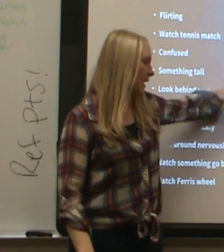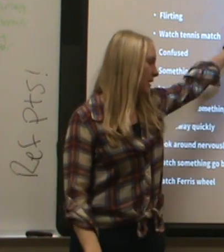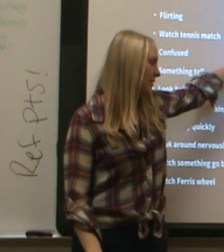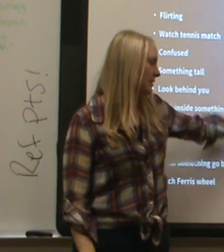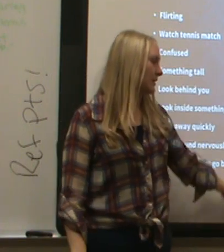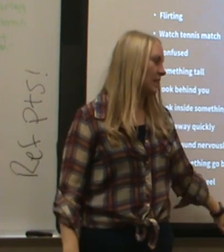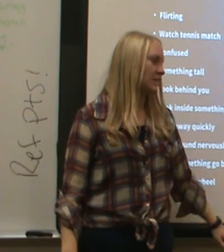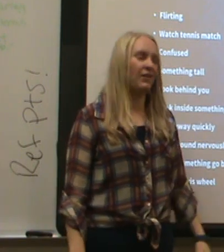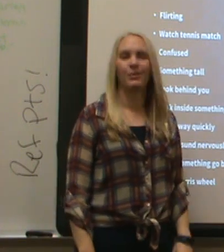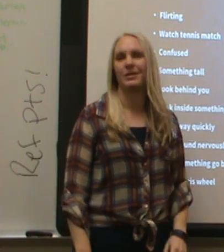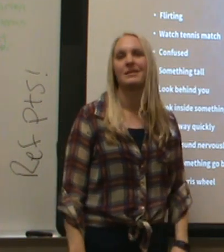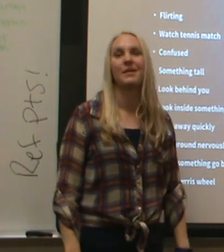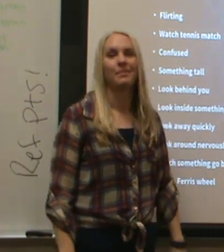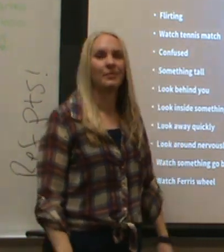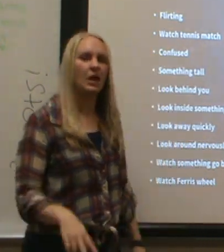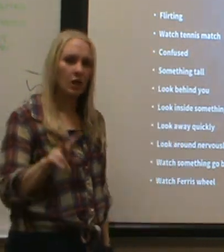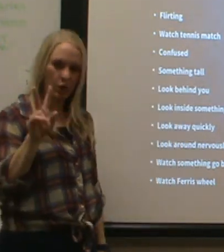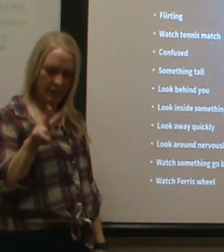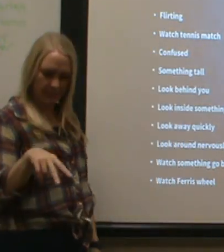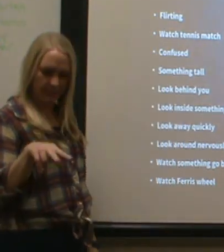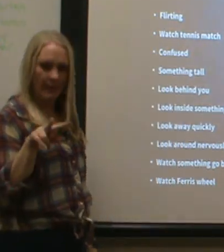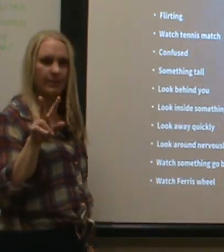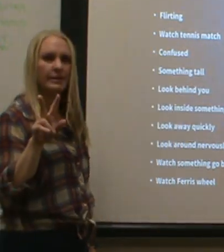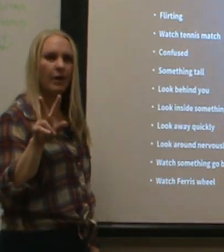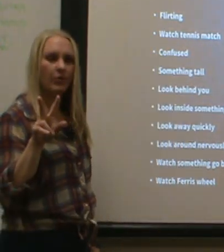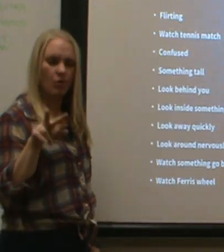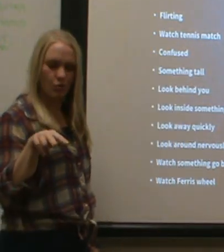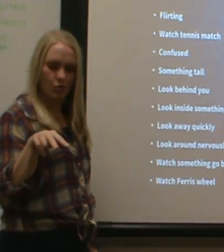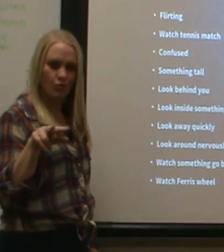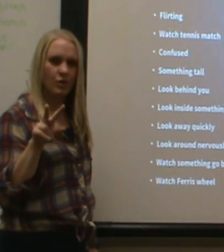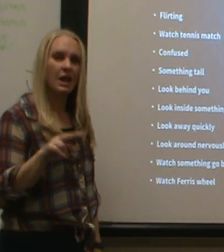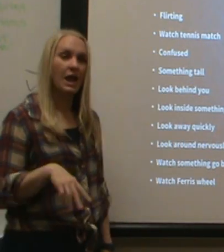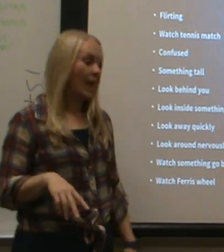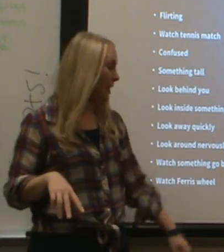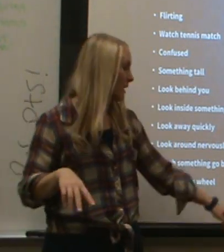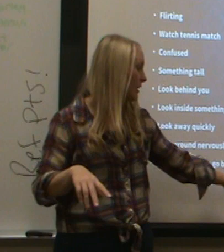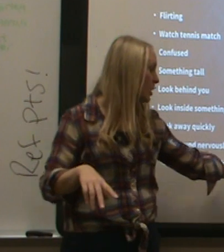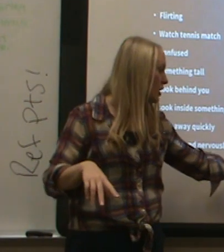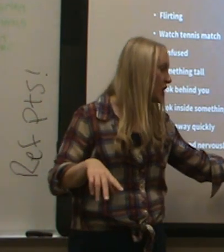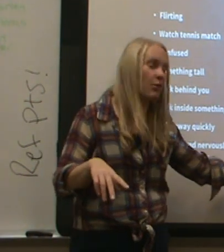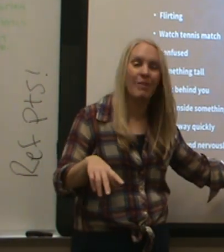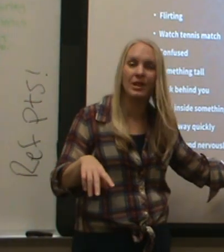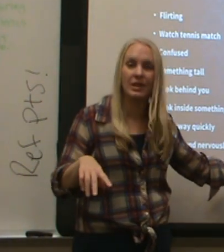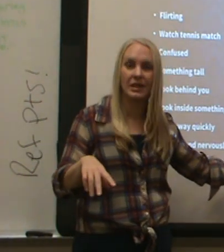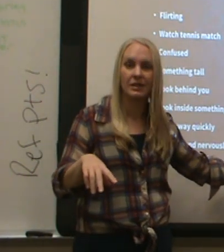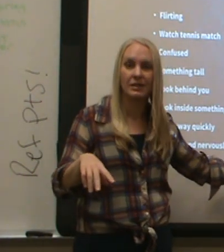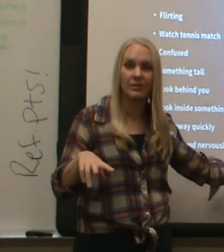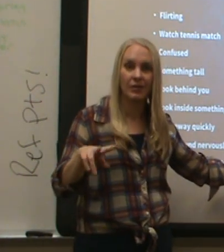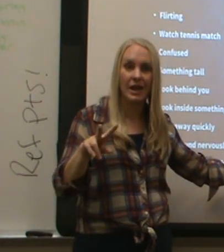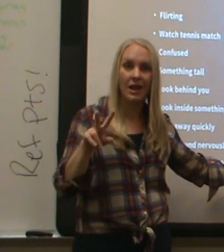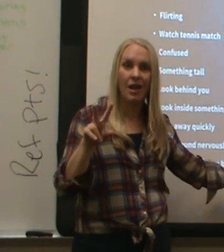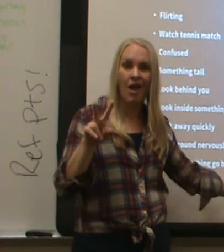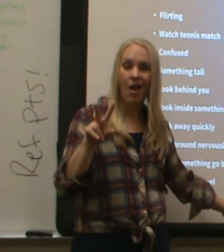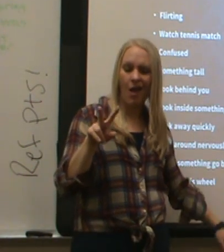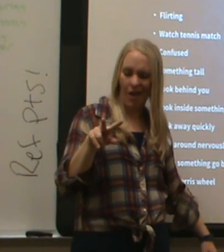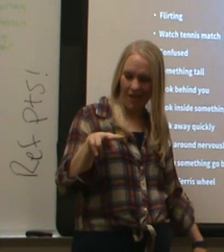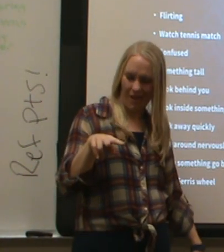Okay, lots of fun ones. Look at somebody up and down. And that could be a good thing or a bad thing, right?